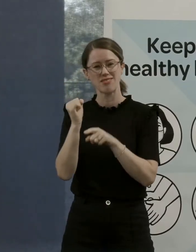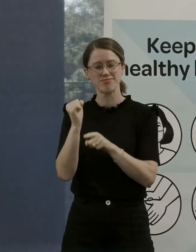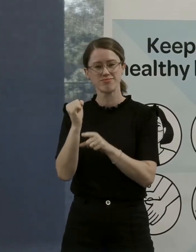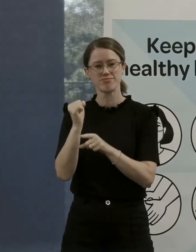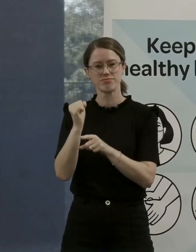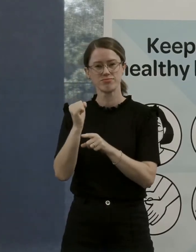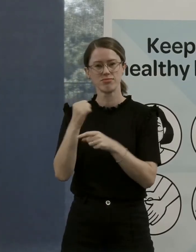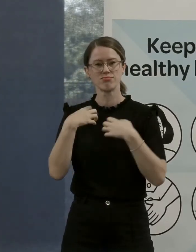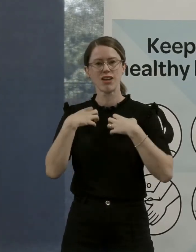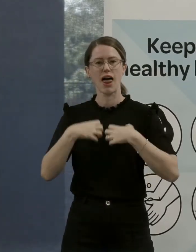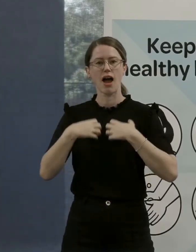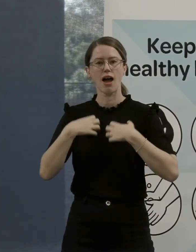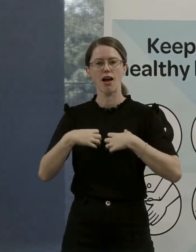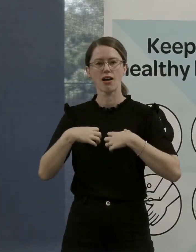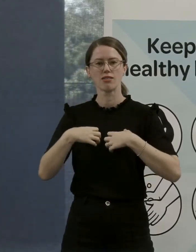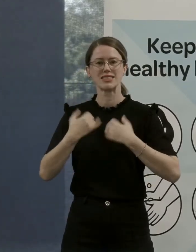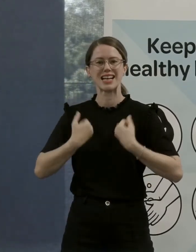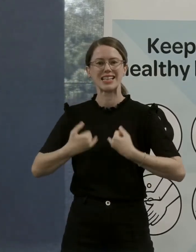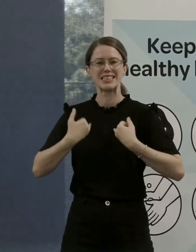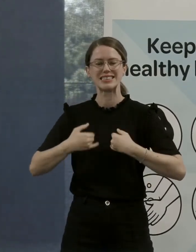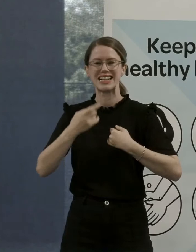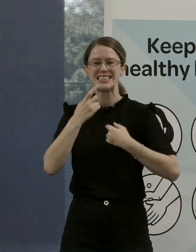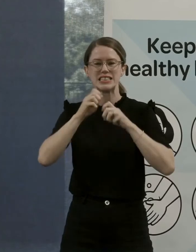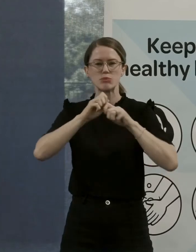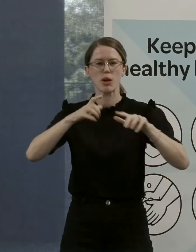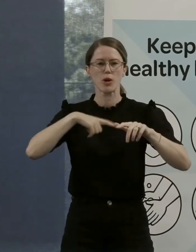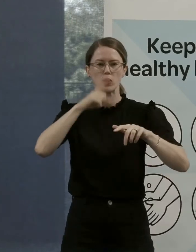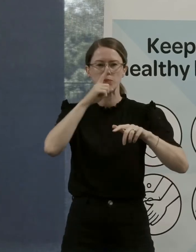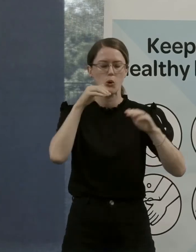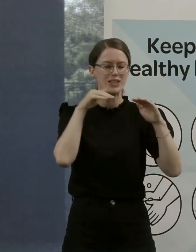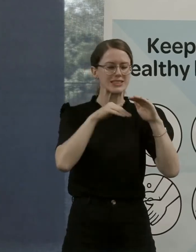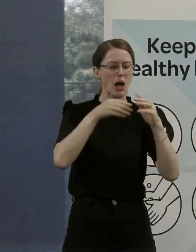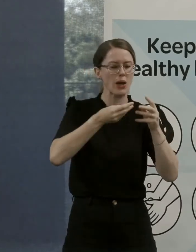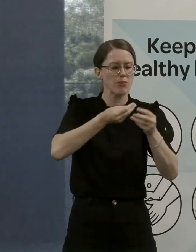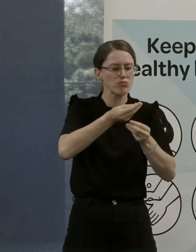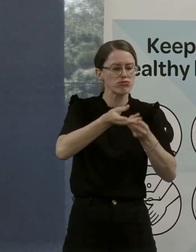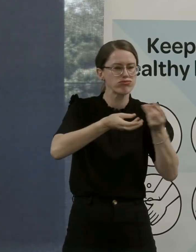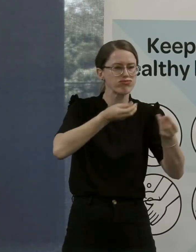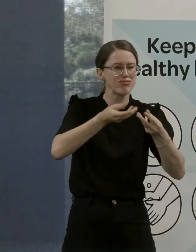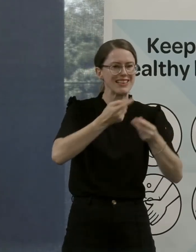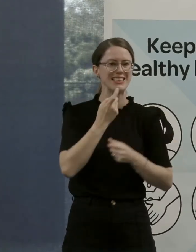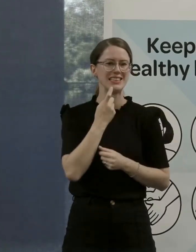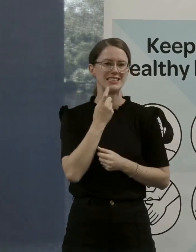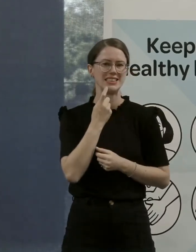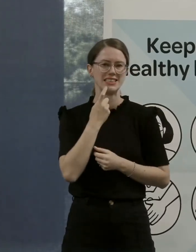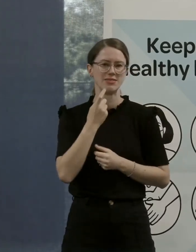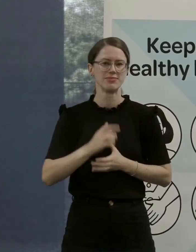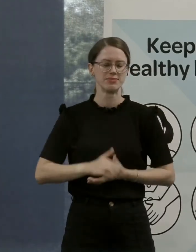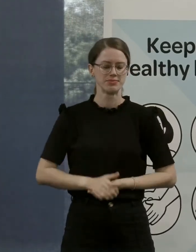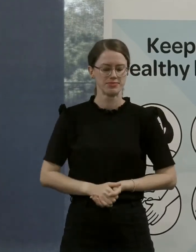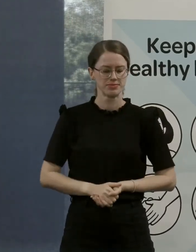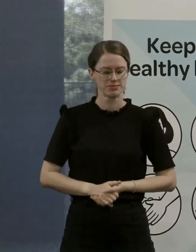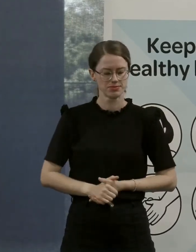more respiratory illnesses. People are inside more, and so there's more opportunity for the virus to spread.